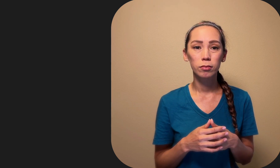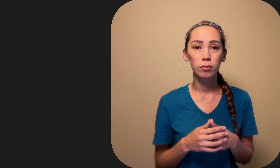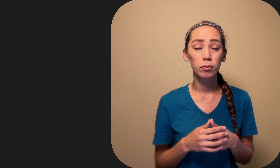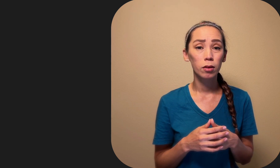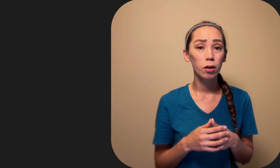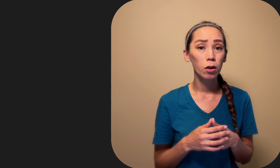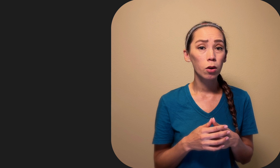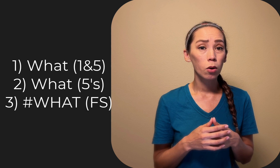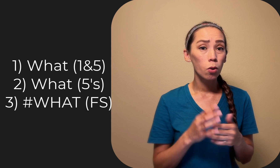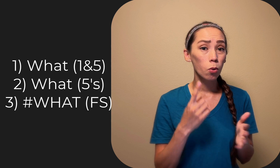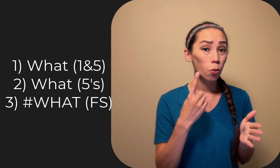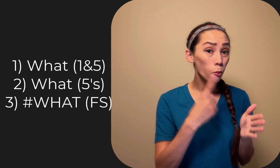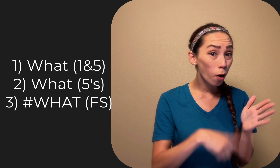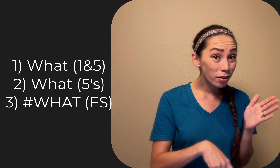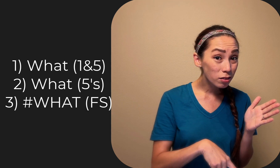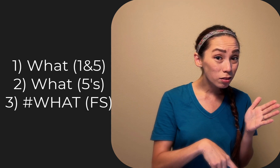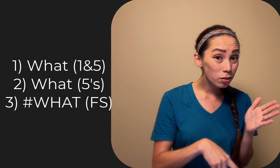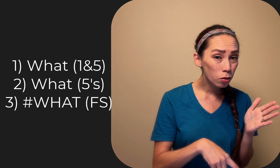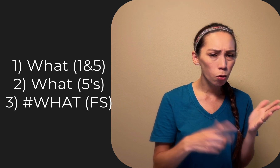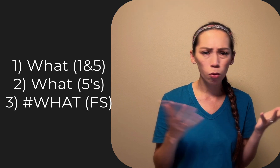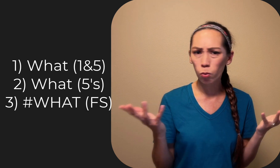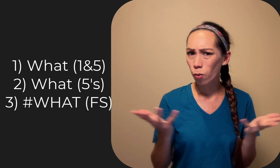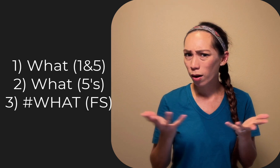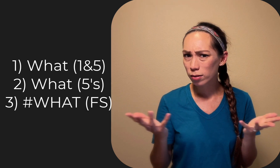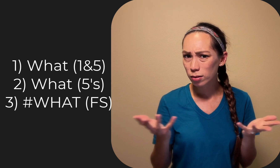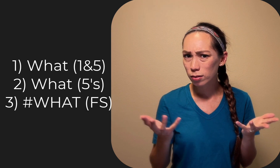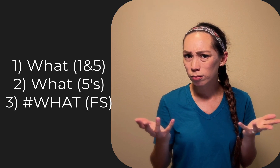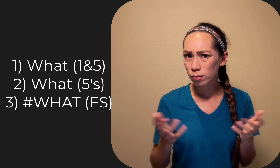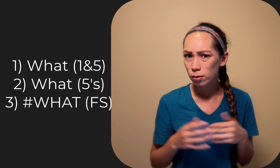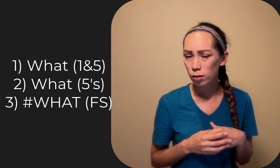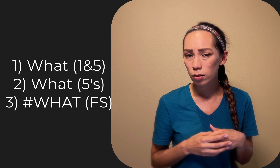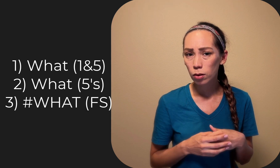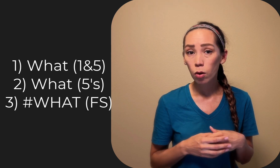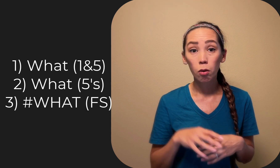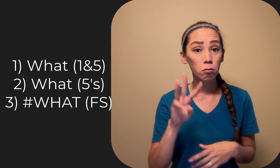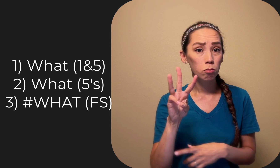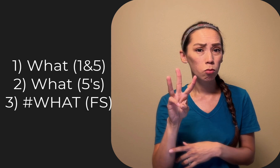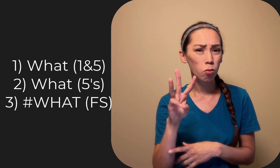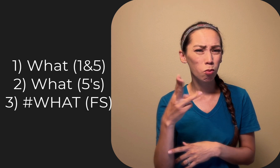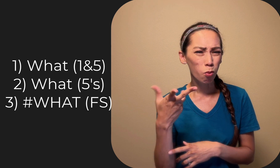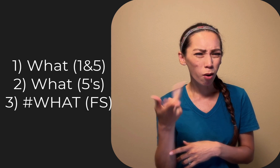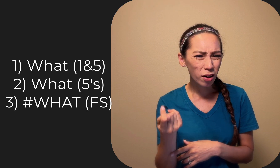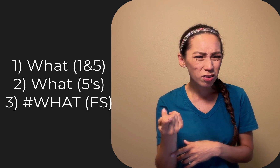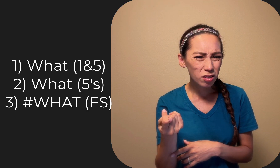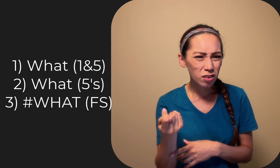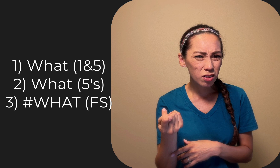What or what, or W-H-A-T.